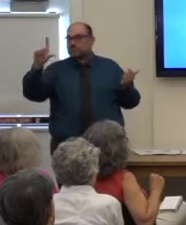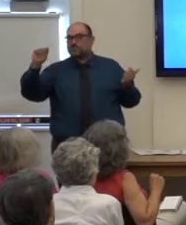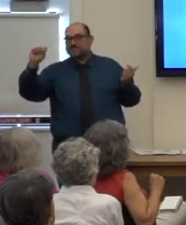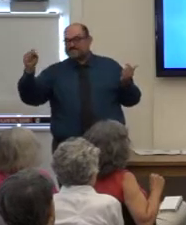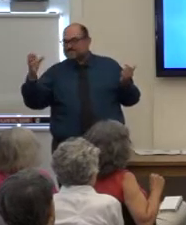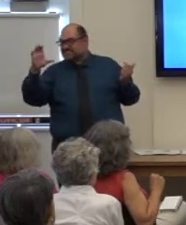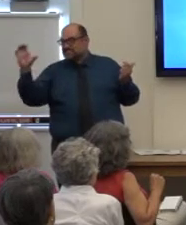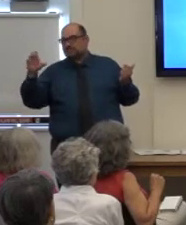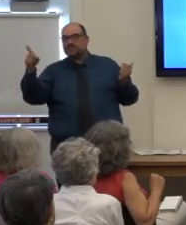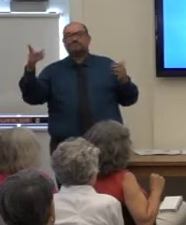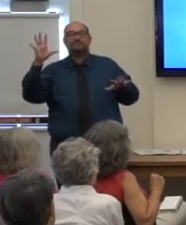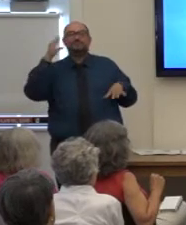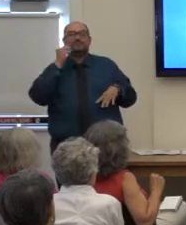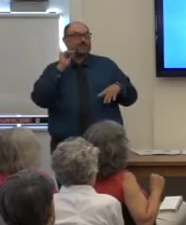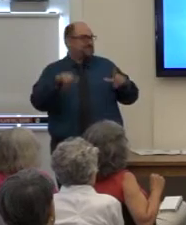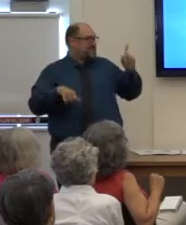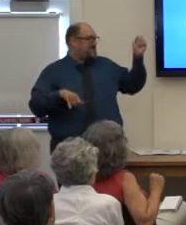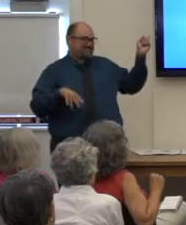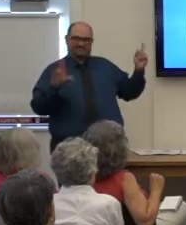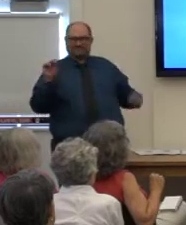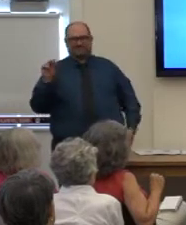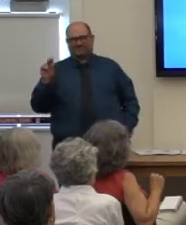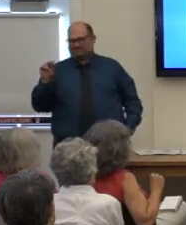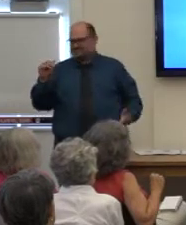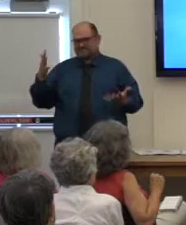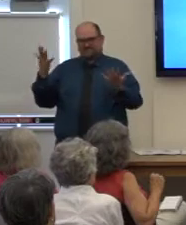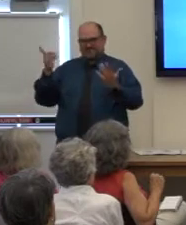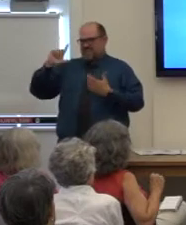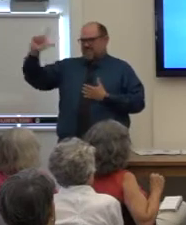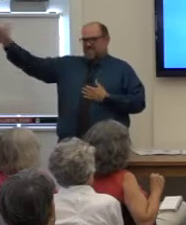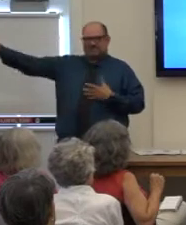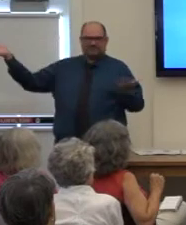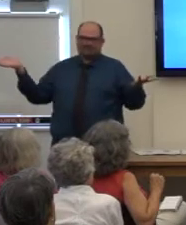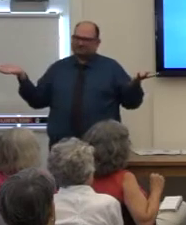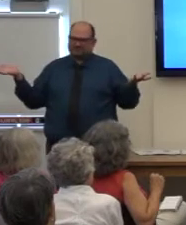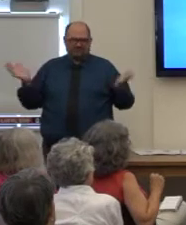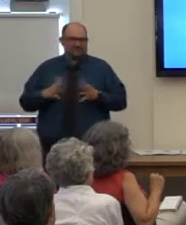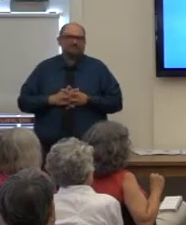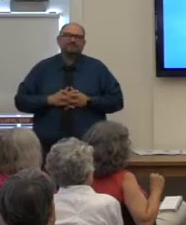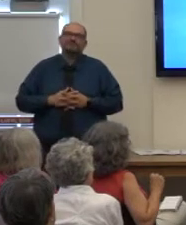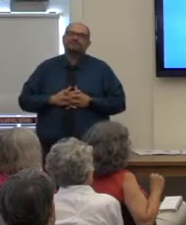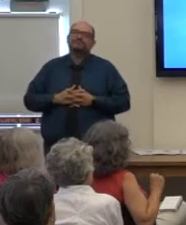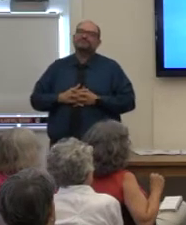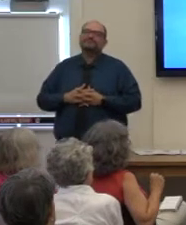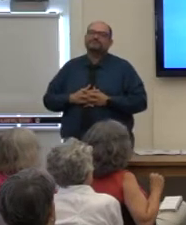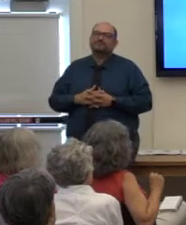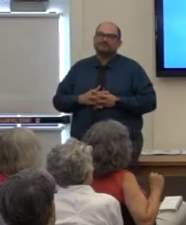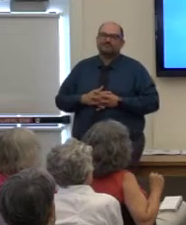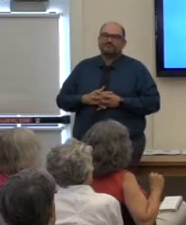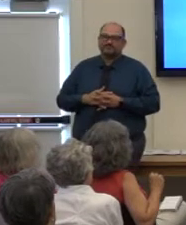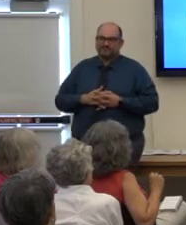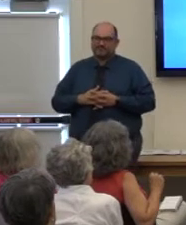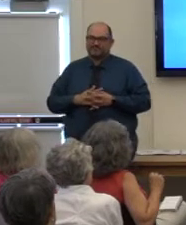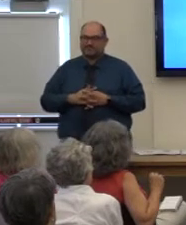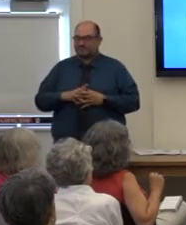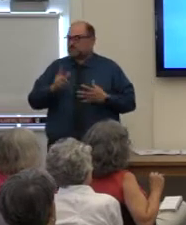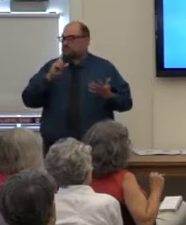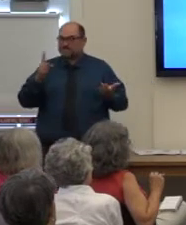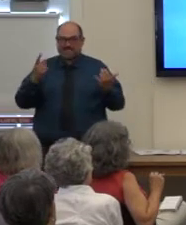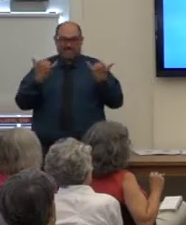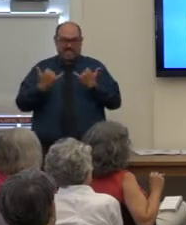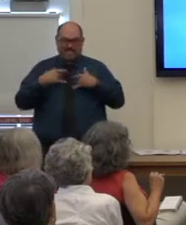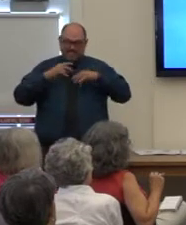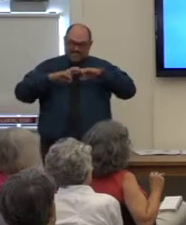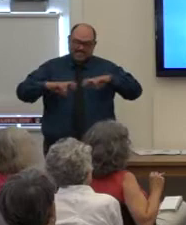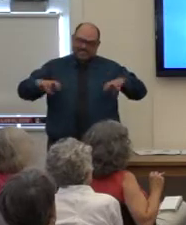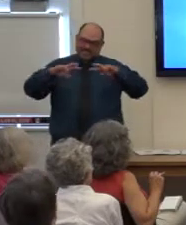was at Beetlebum Corner. But the fact remains that we don't know. So much of what